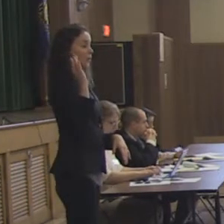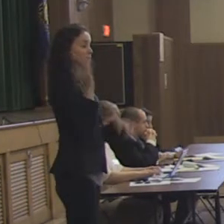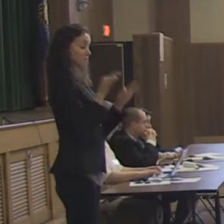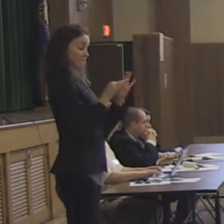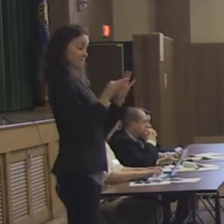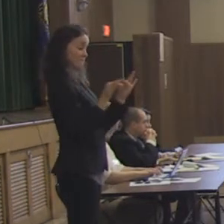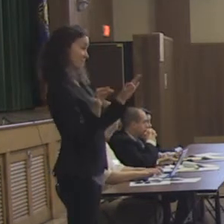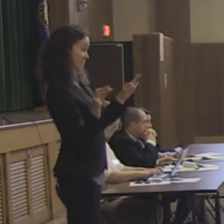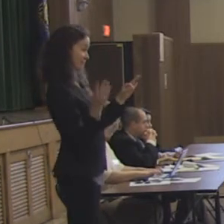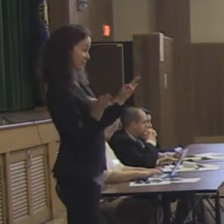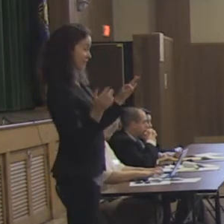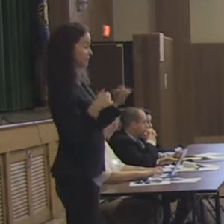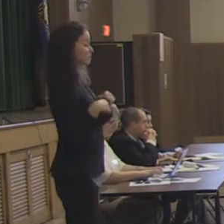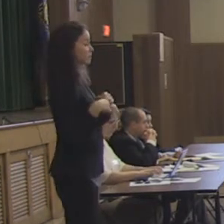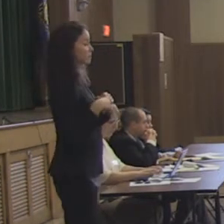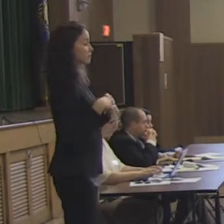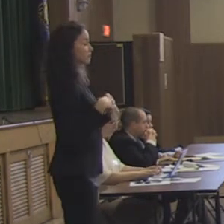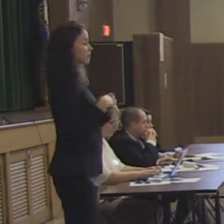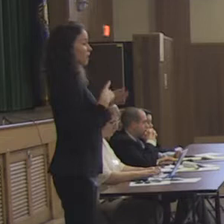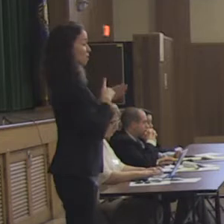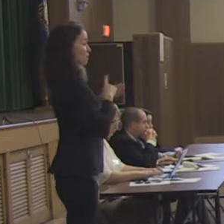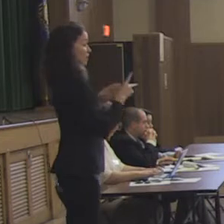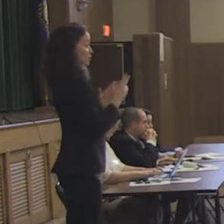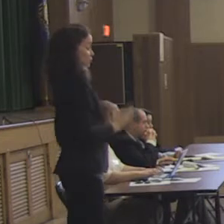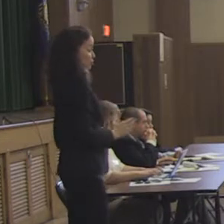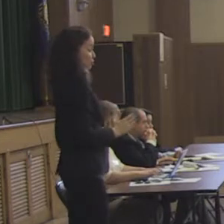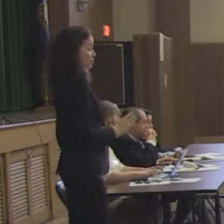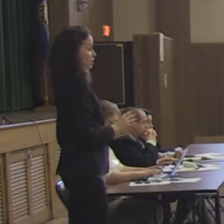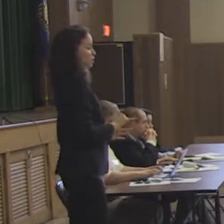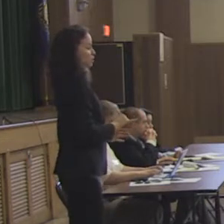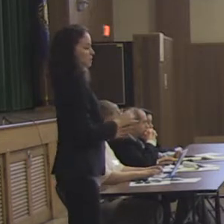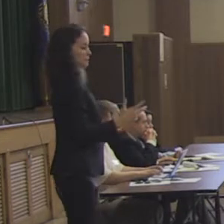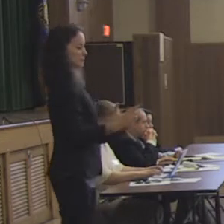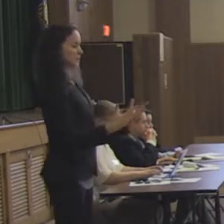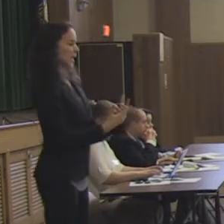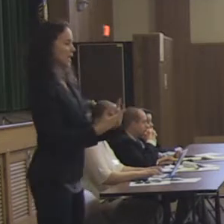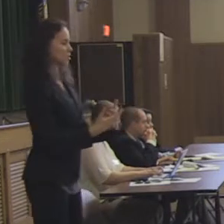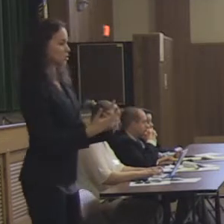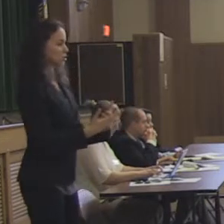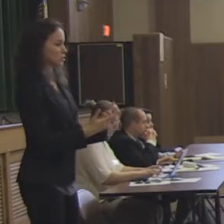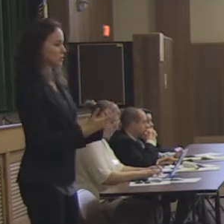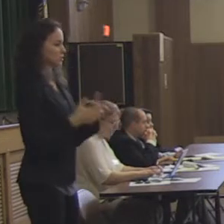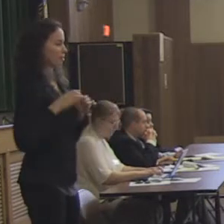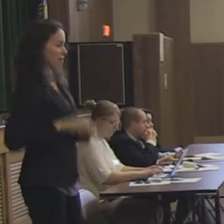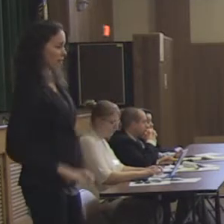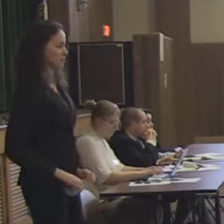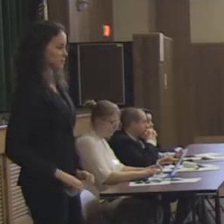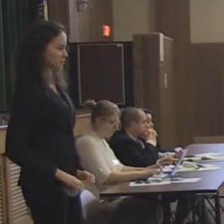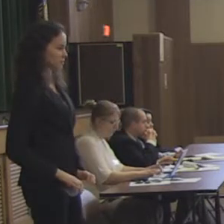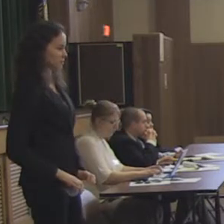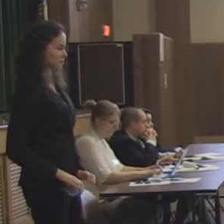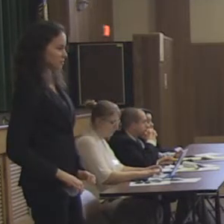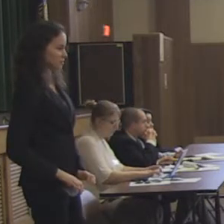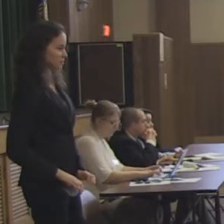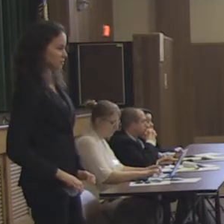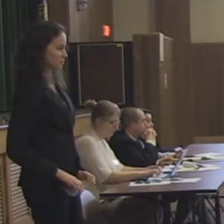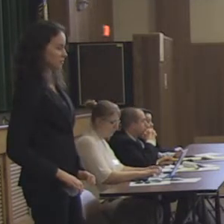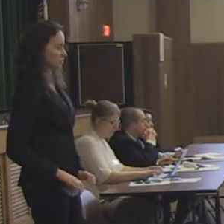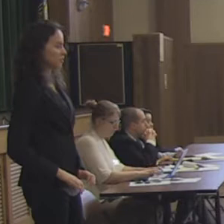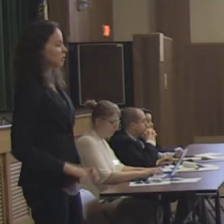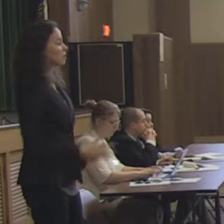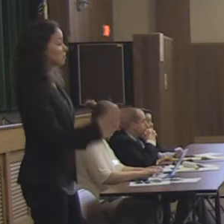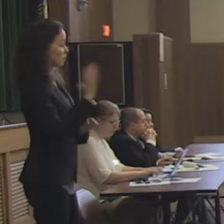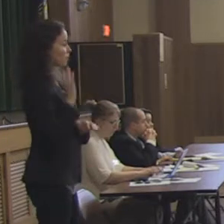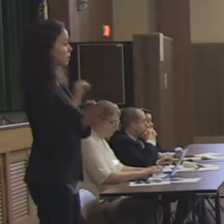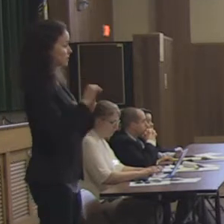reflect the people that you provide services to, which means at one time the state had